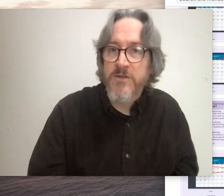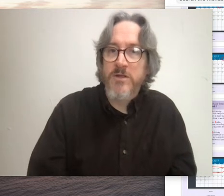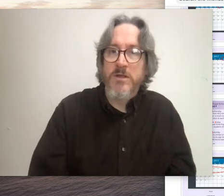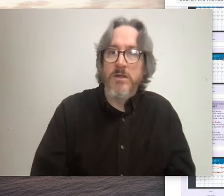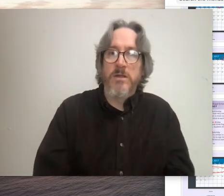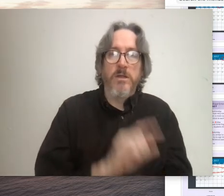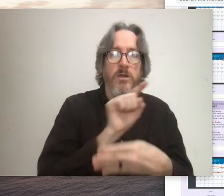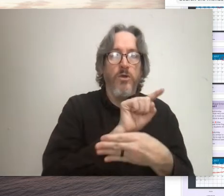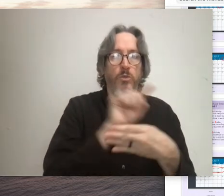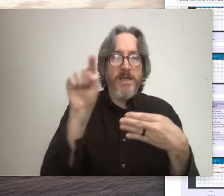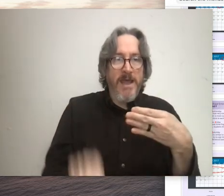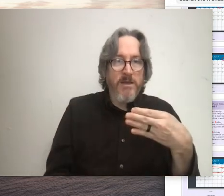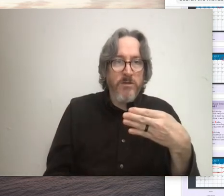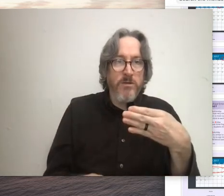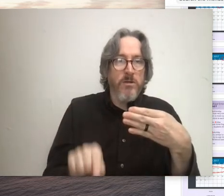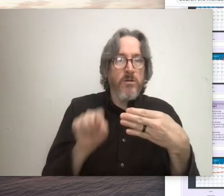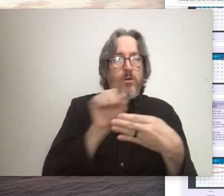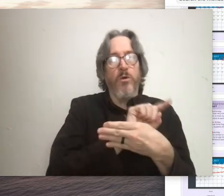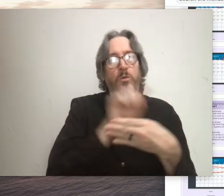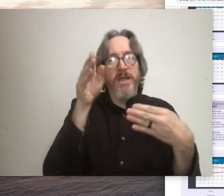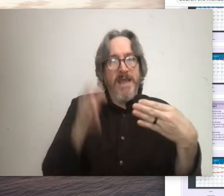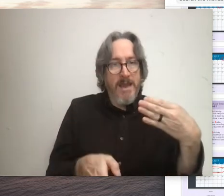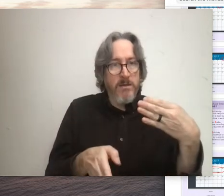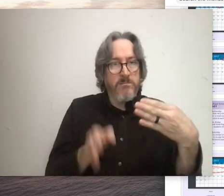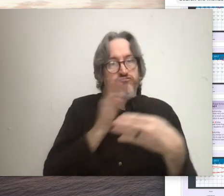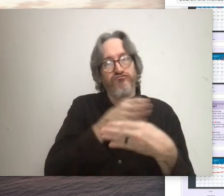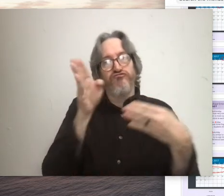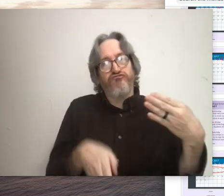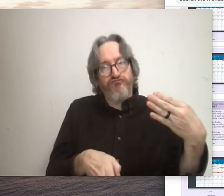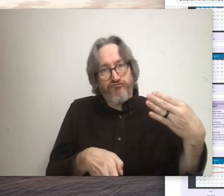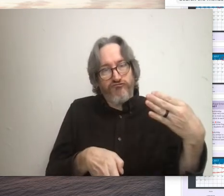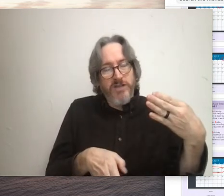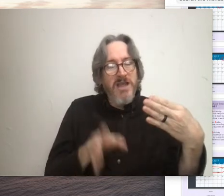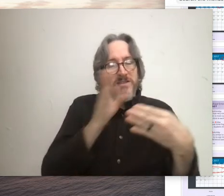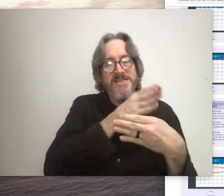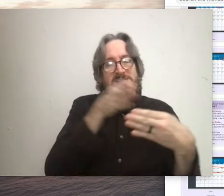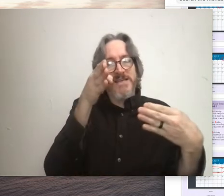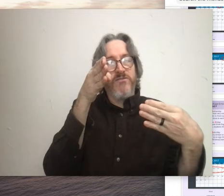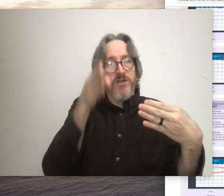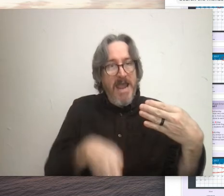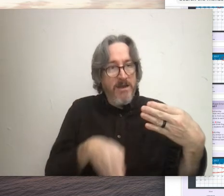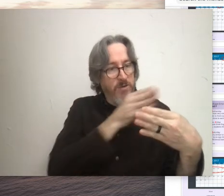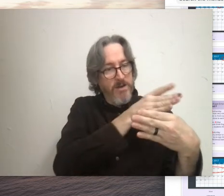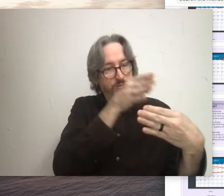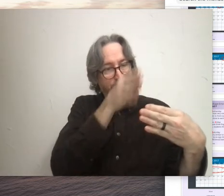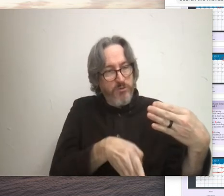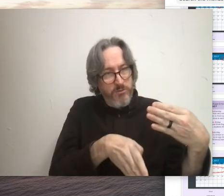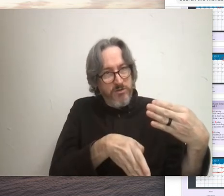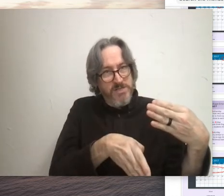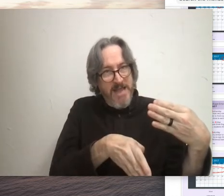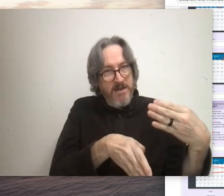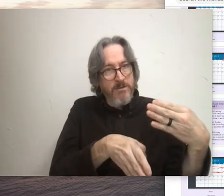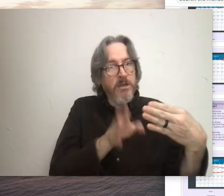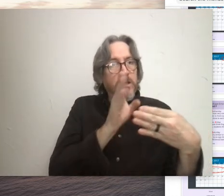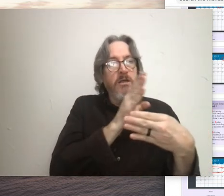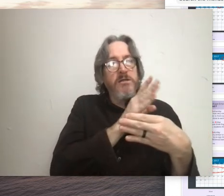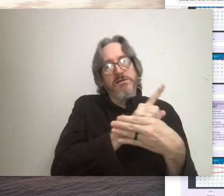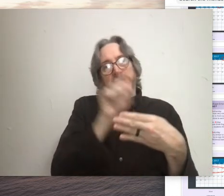And weekend. Or weekend. This is the sign for end, right? There's the